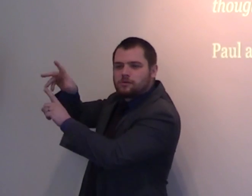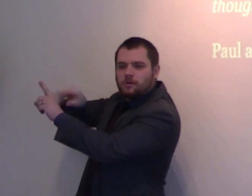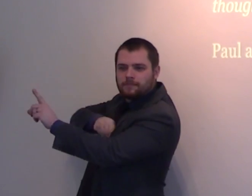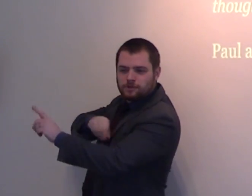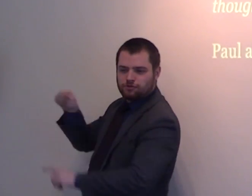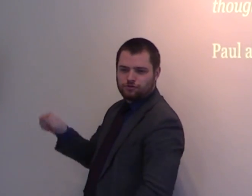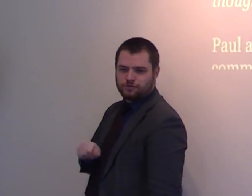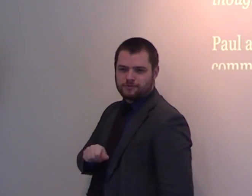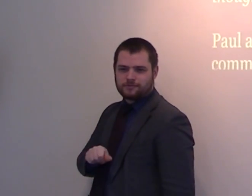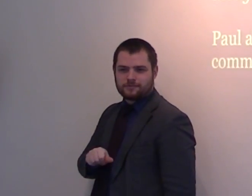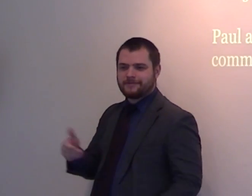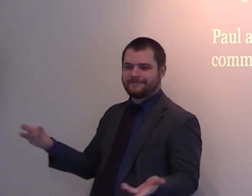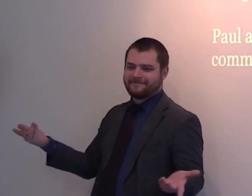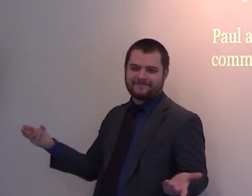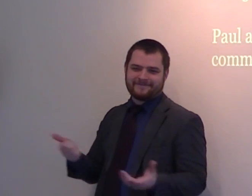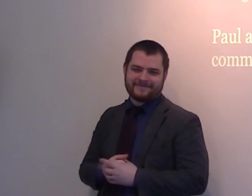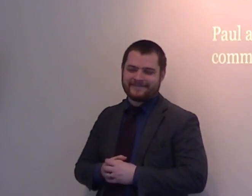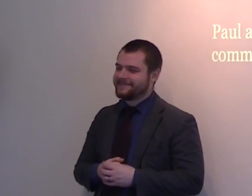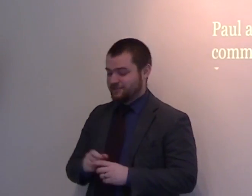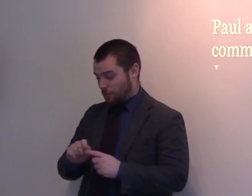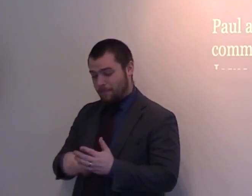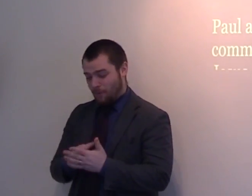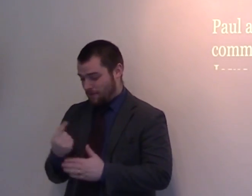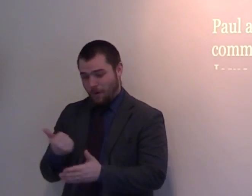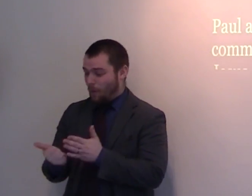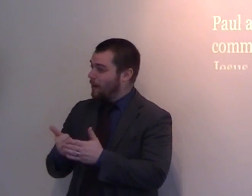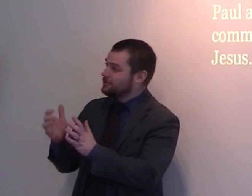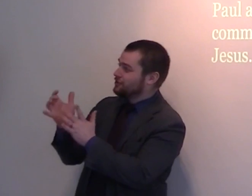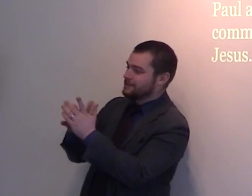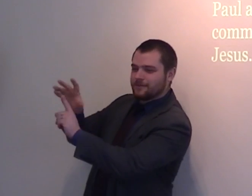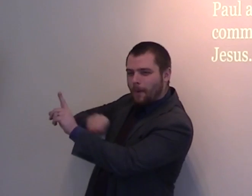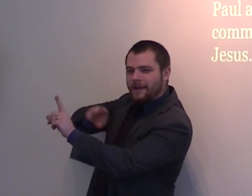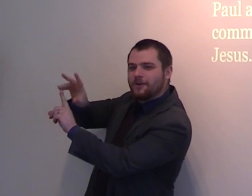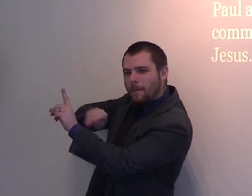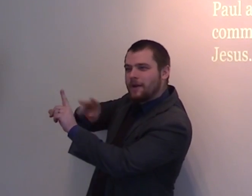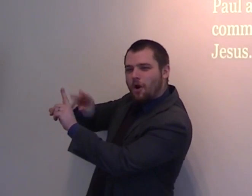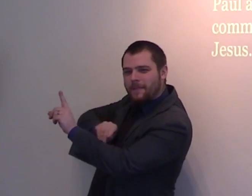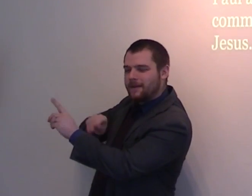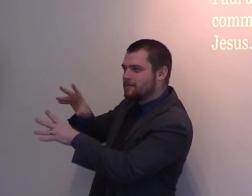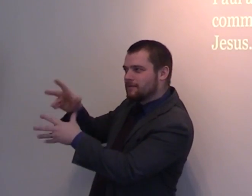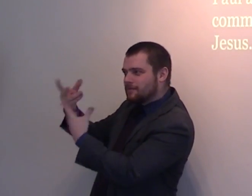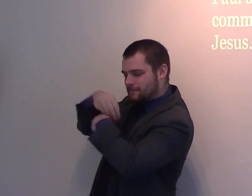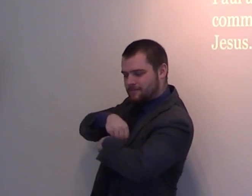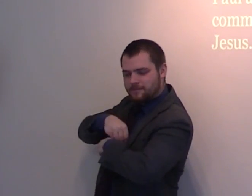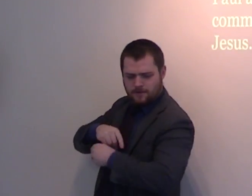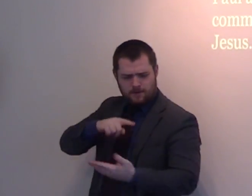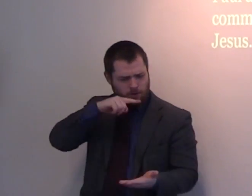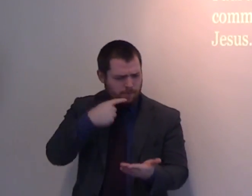End quote. Paul always copied Jesus, and he commanded Christian people to